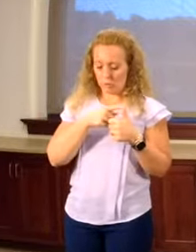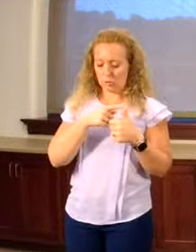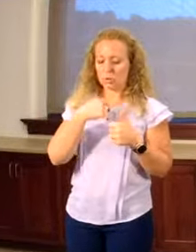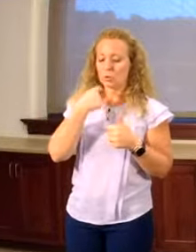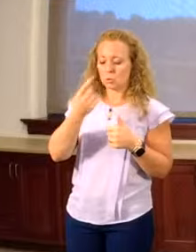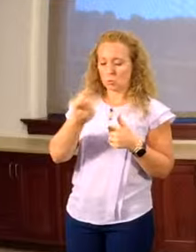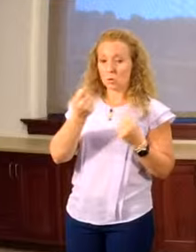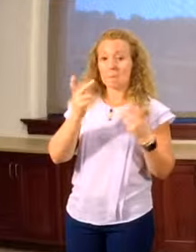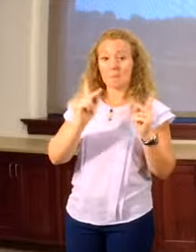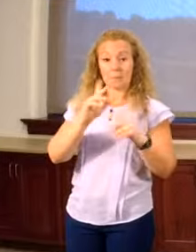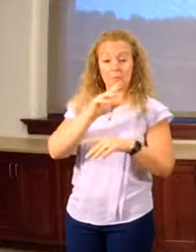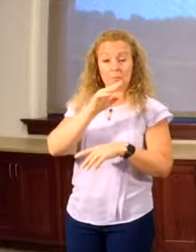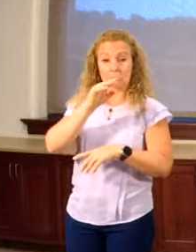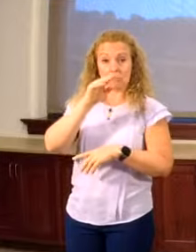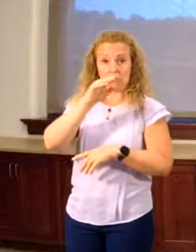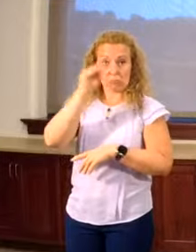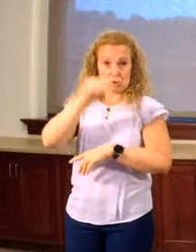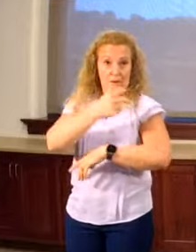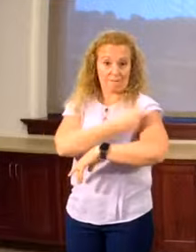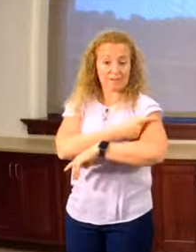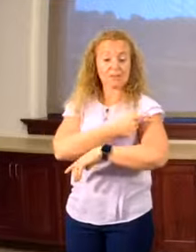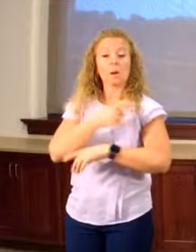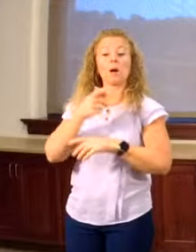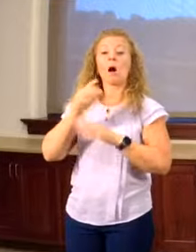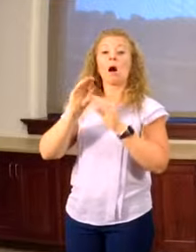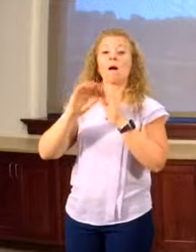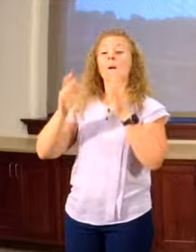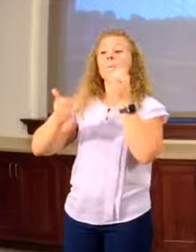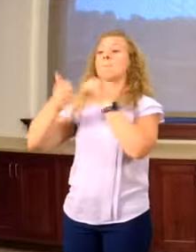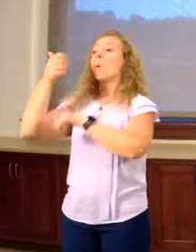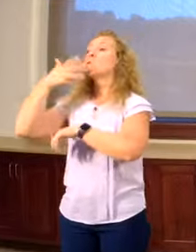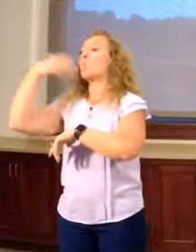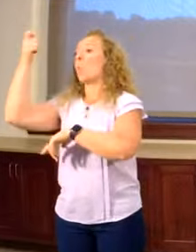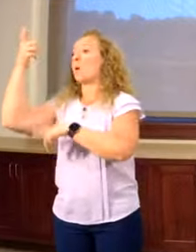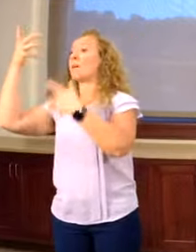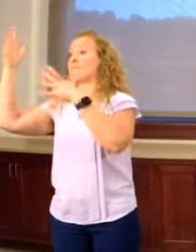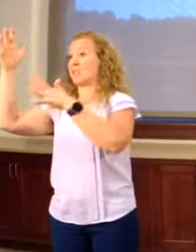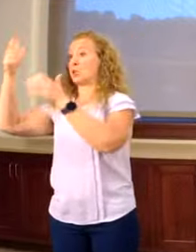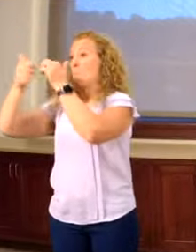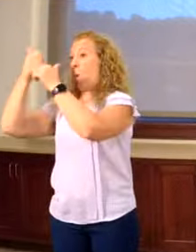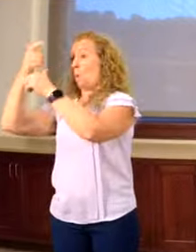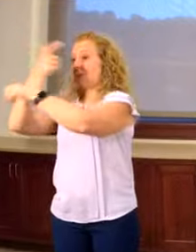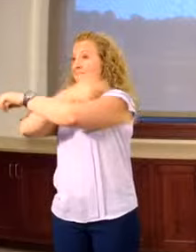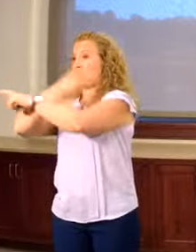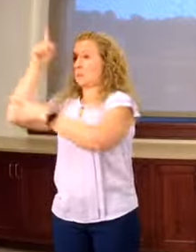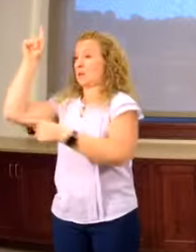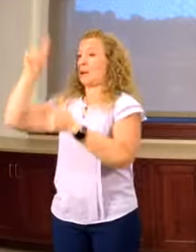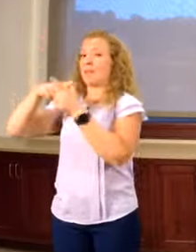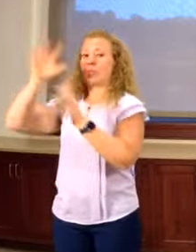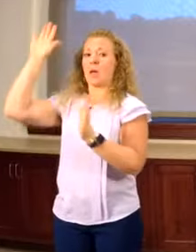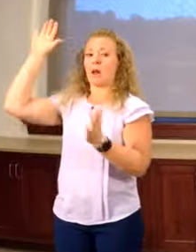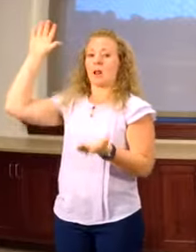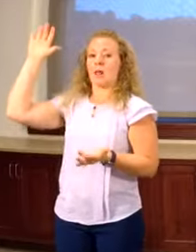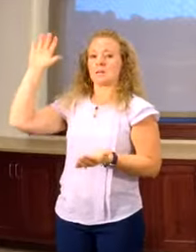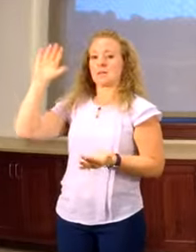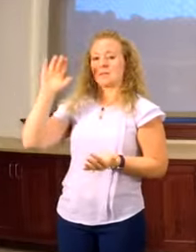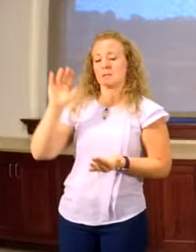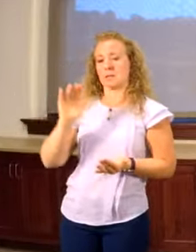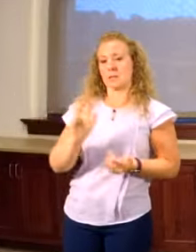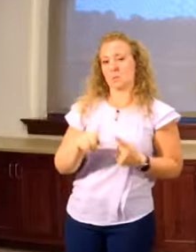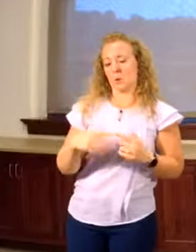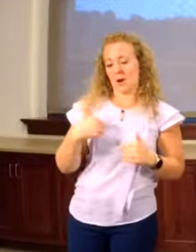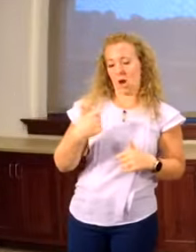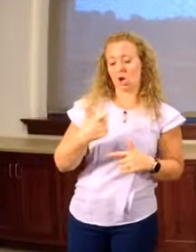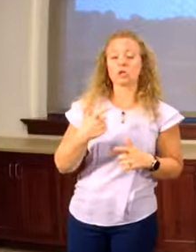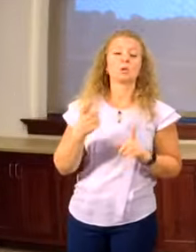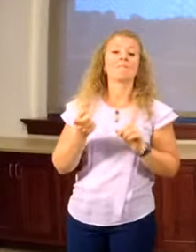the rates of vaccination, it was clear that the oldest groups are the most vaccinated, and the younger you get, the lower the rates of vaccination. So my first